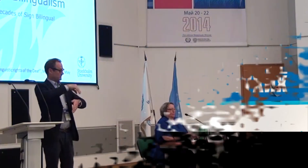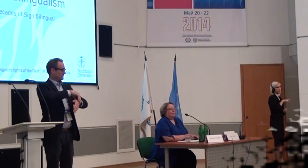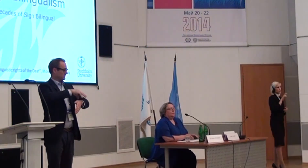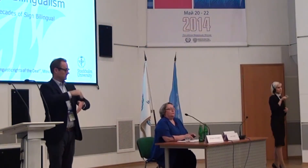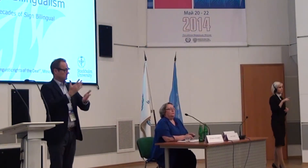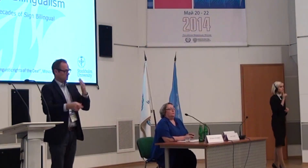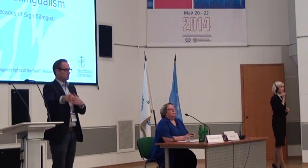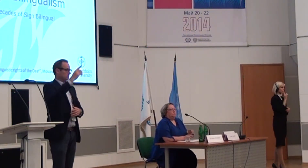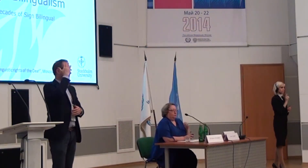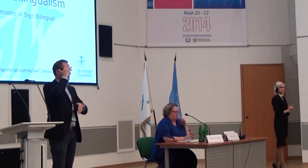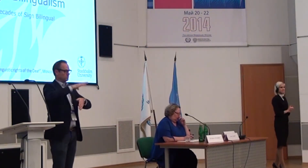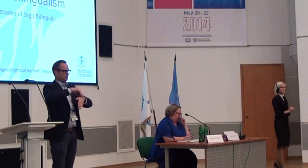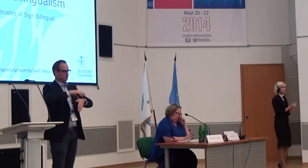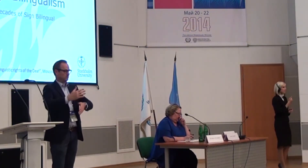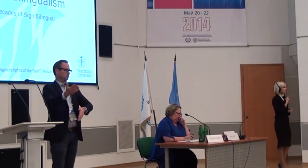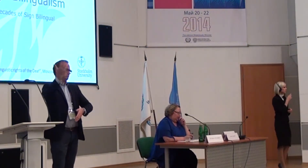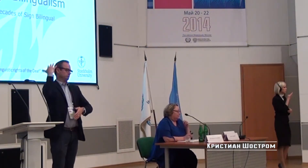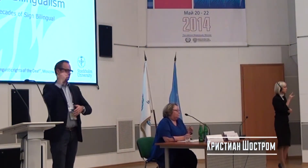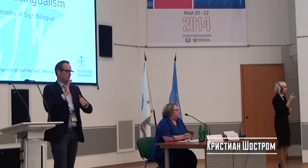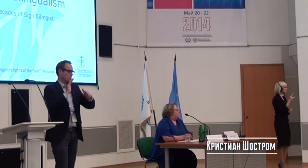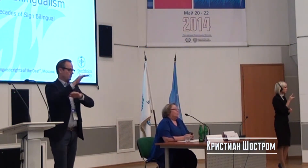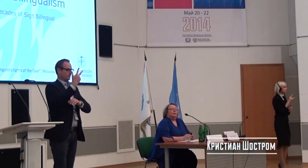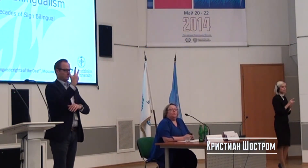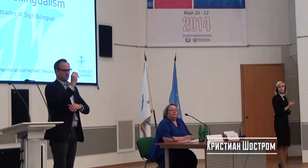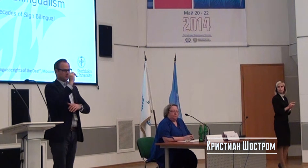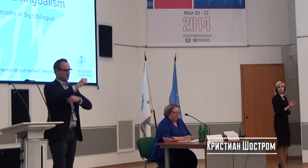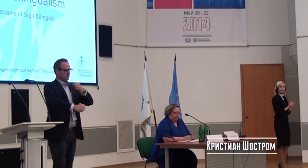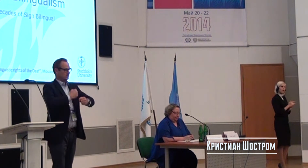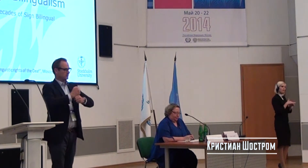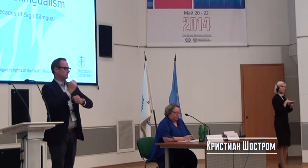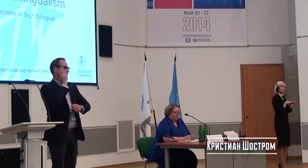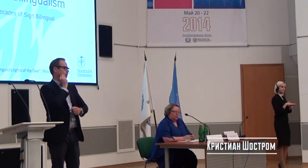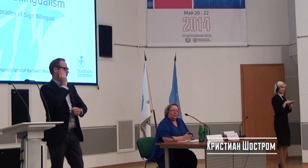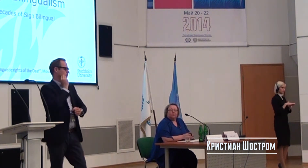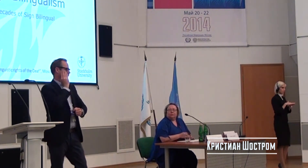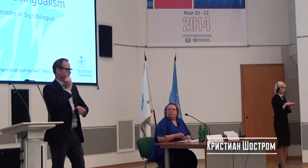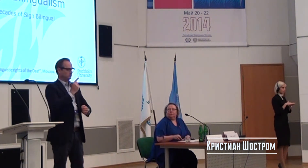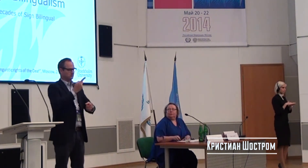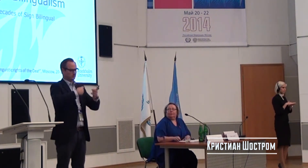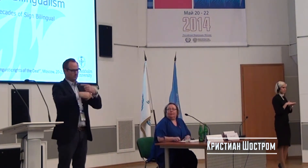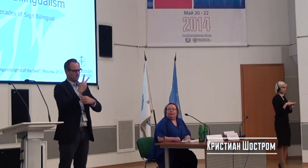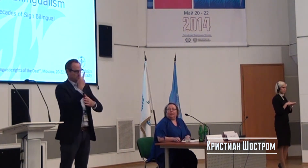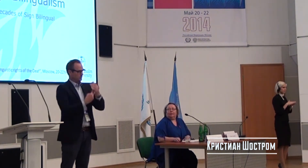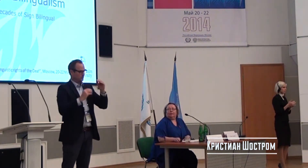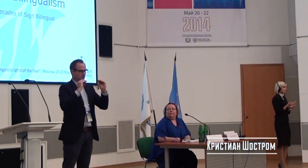I would like to focus more on Sweden, and you might know that we